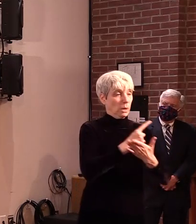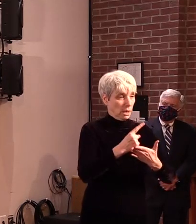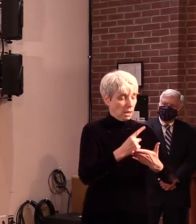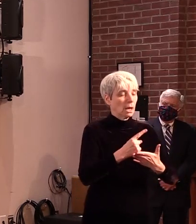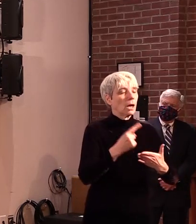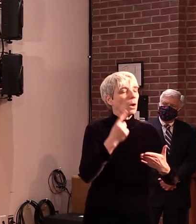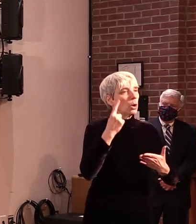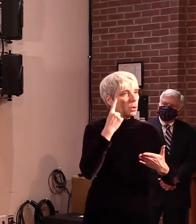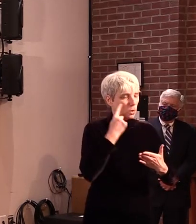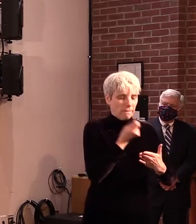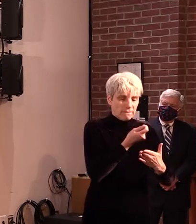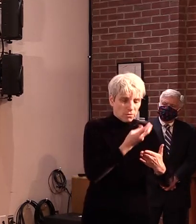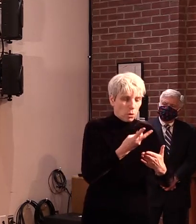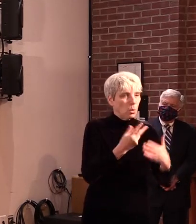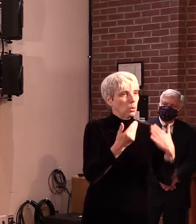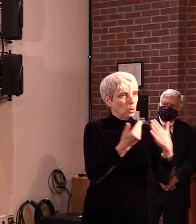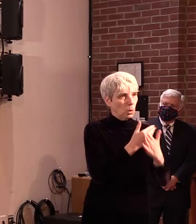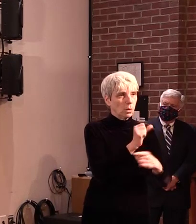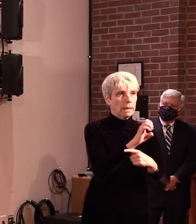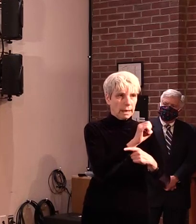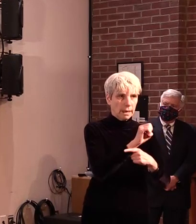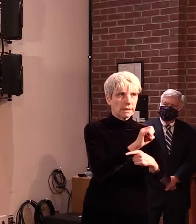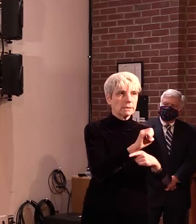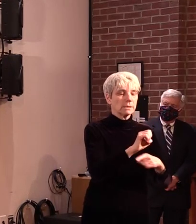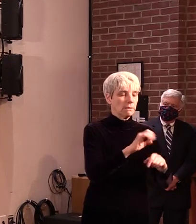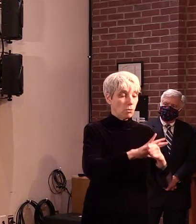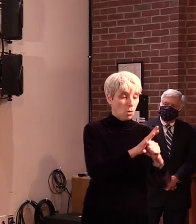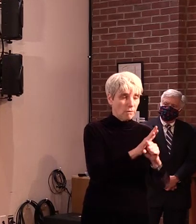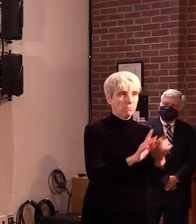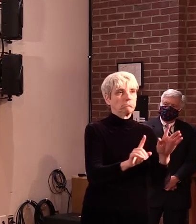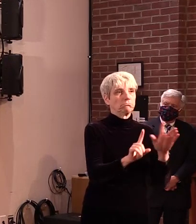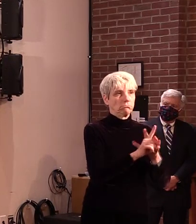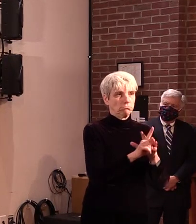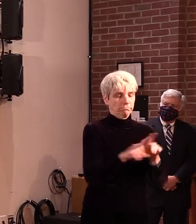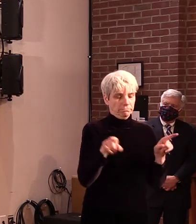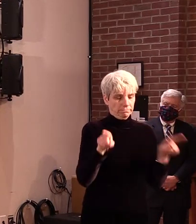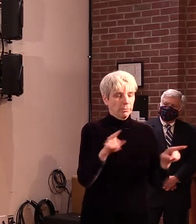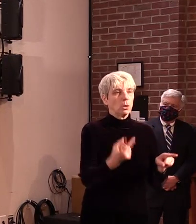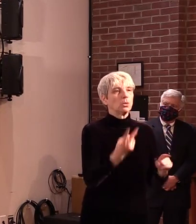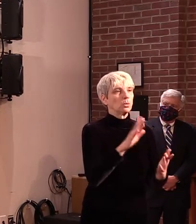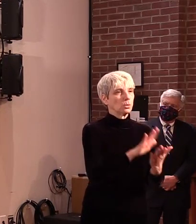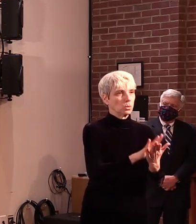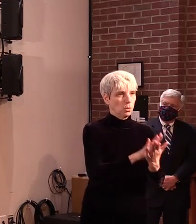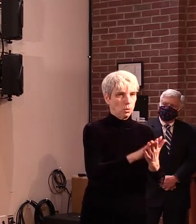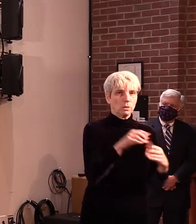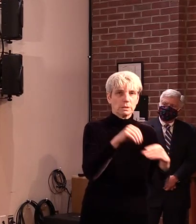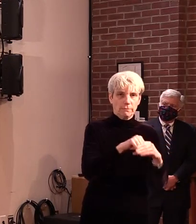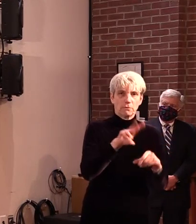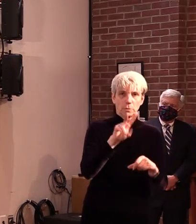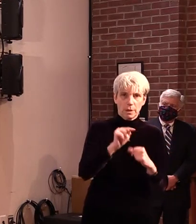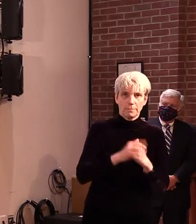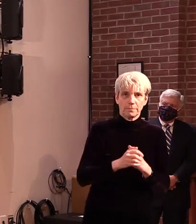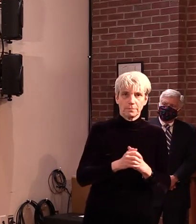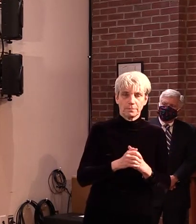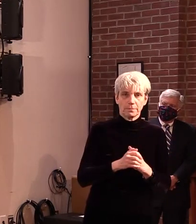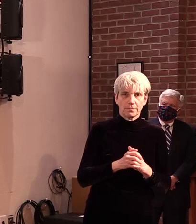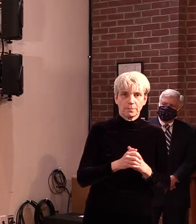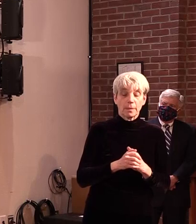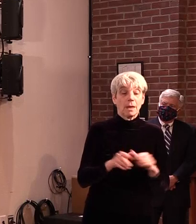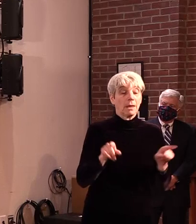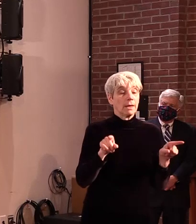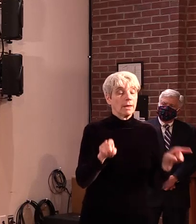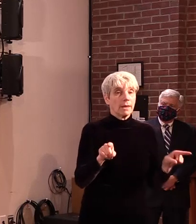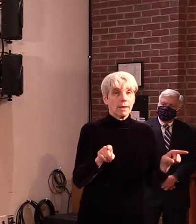small number of confirmed cases of COVID-19 associated with 2 schools in Vermont. Because these were the